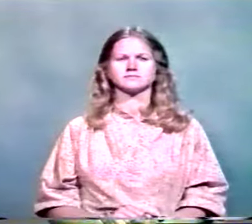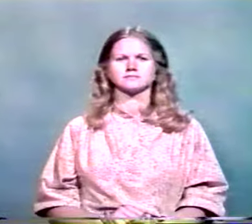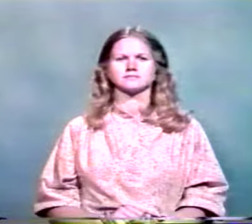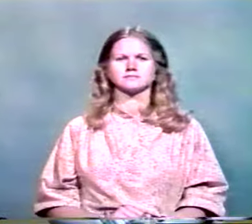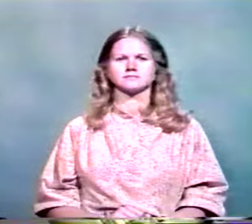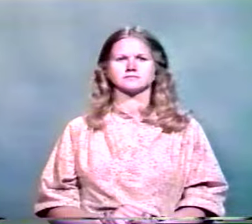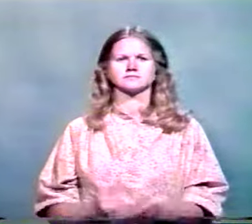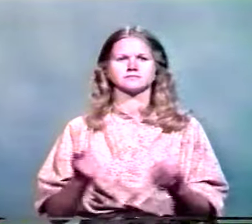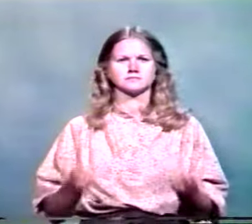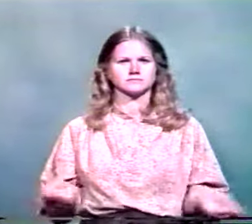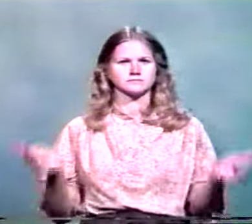To jump rope.